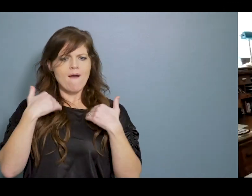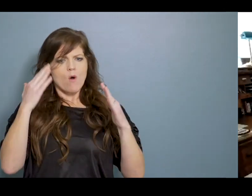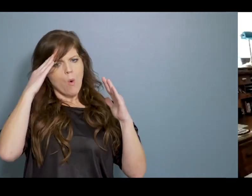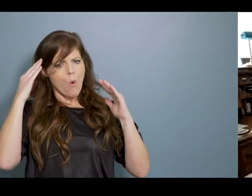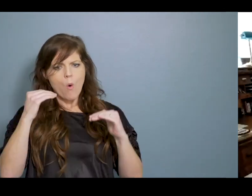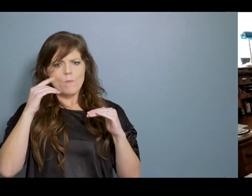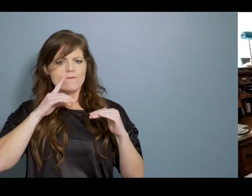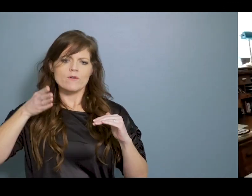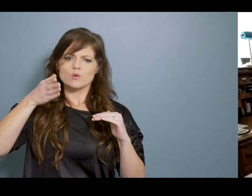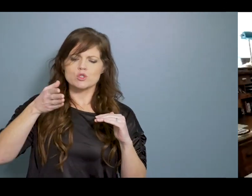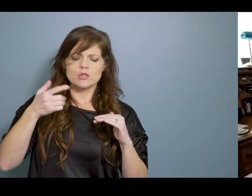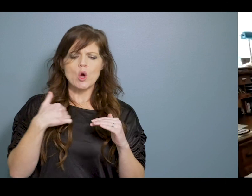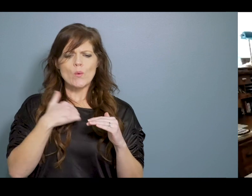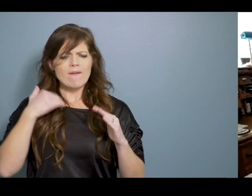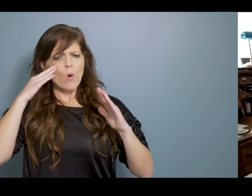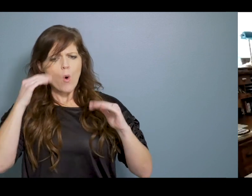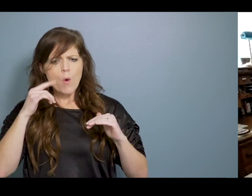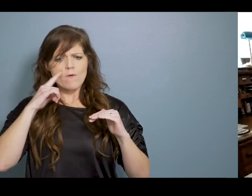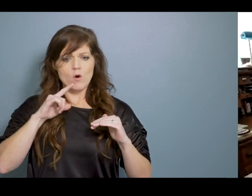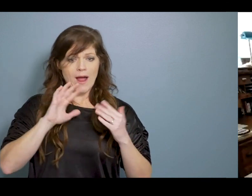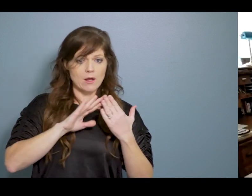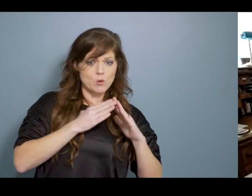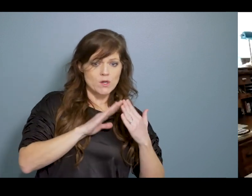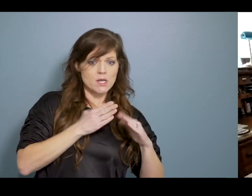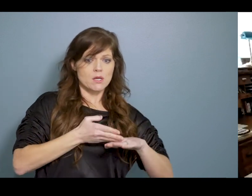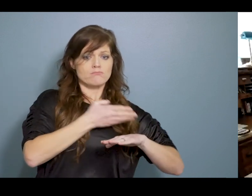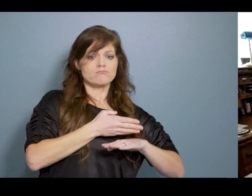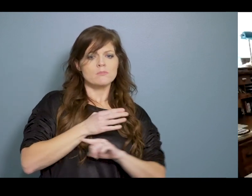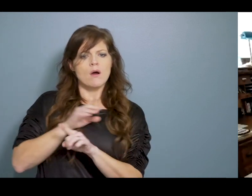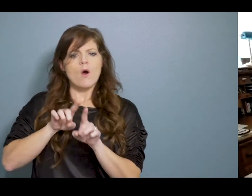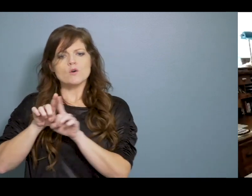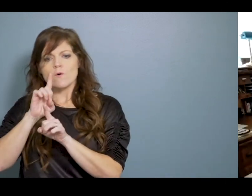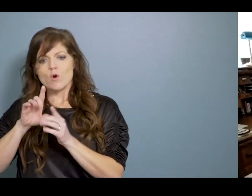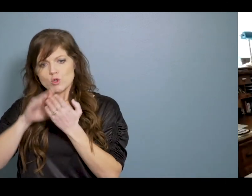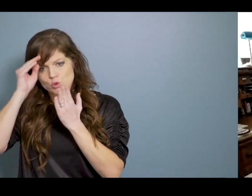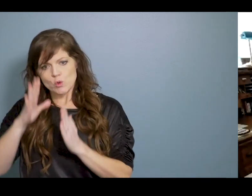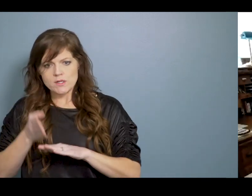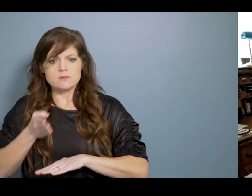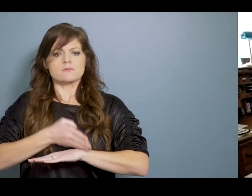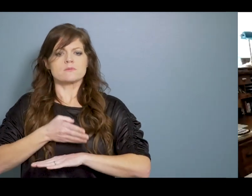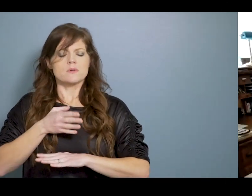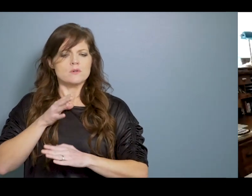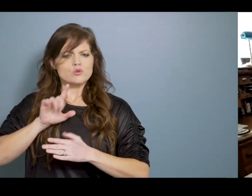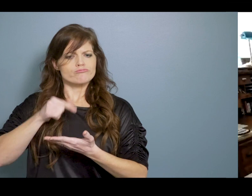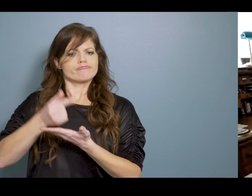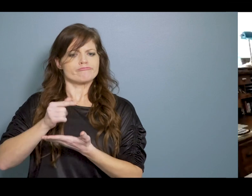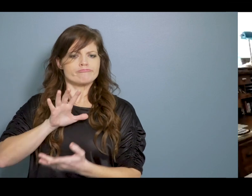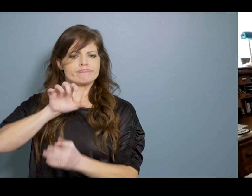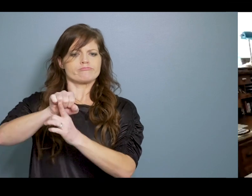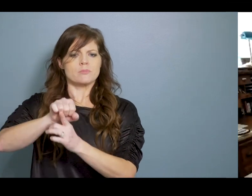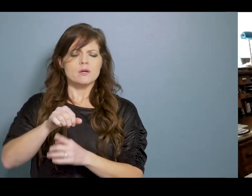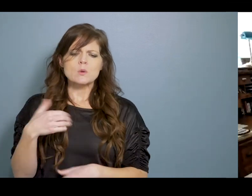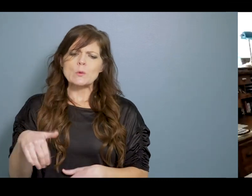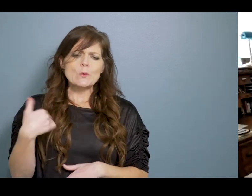We have hope for our community and our students. And literally, I know there's an ad out there right now that says, hope is that within us, light within